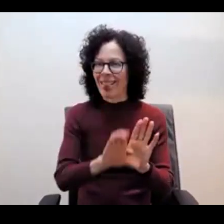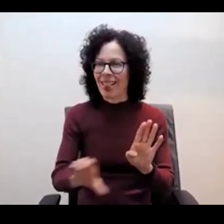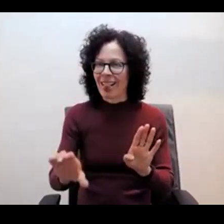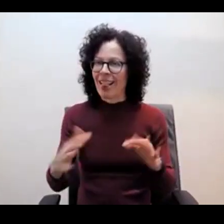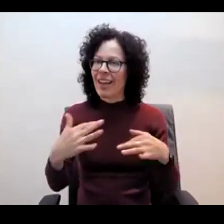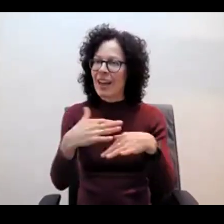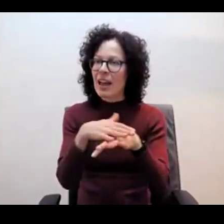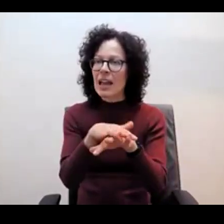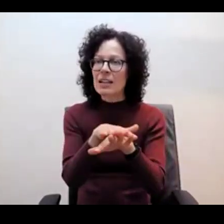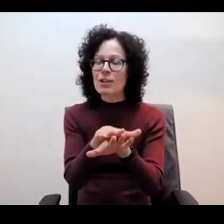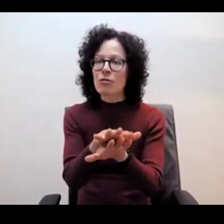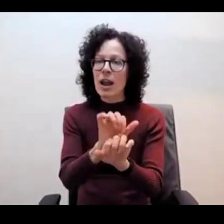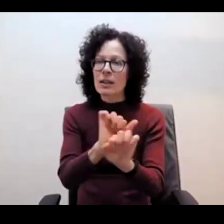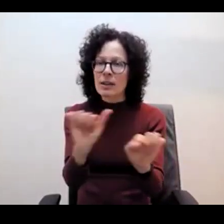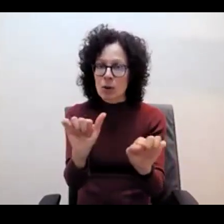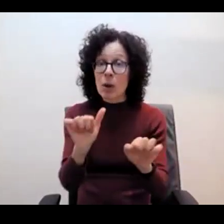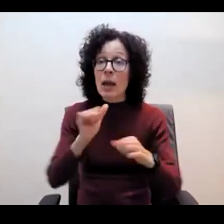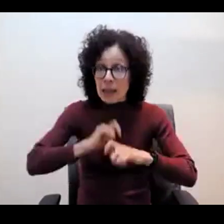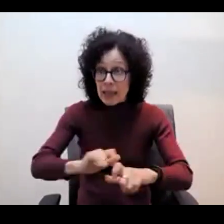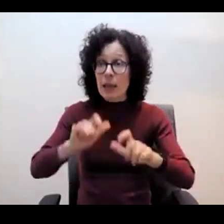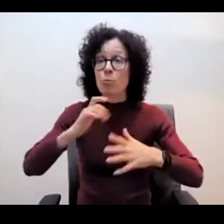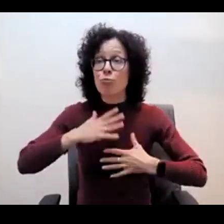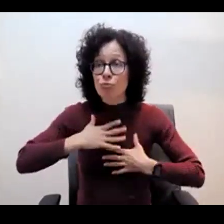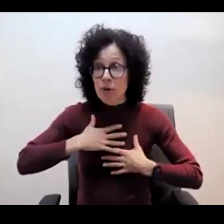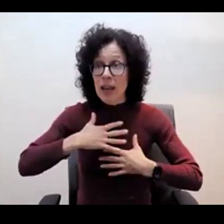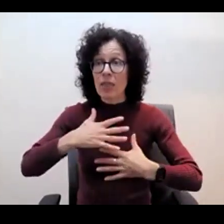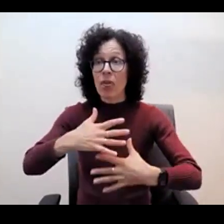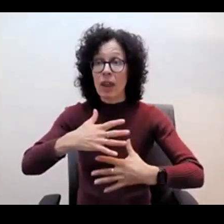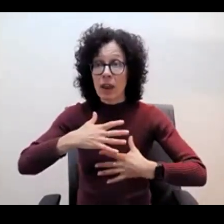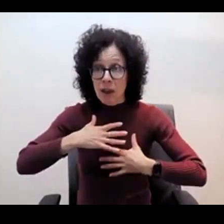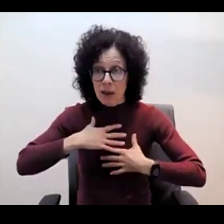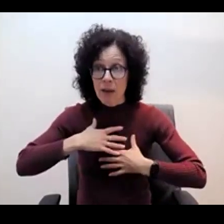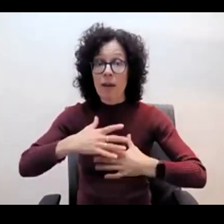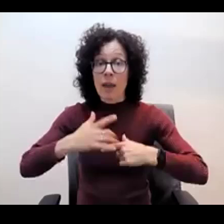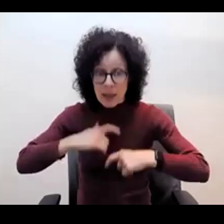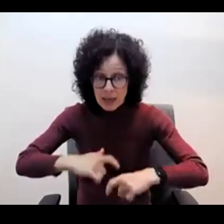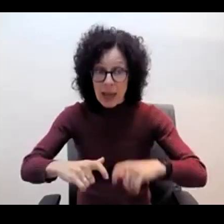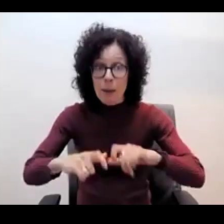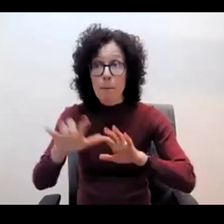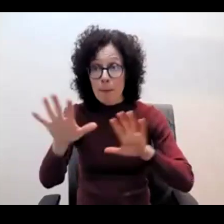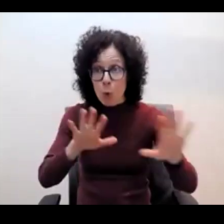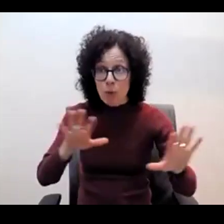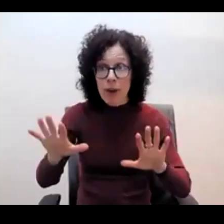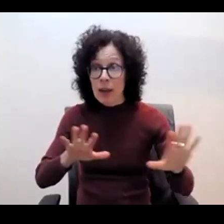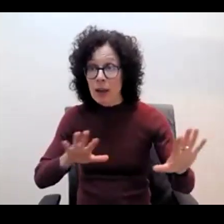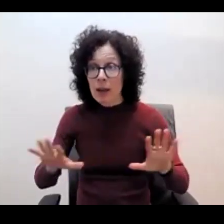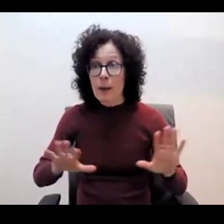integrate, you keep breathing, keep moving,